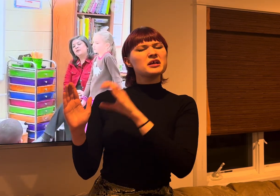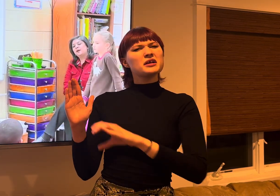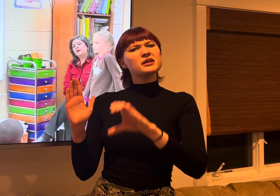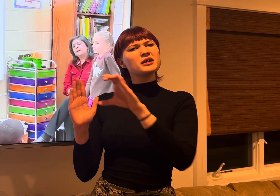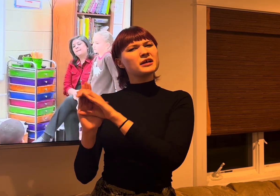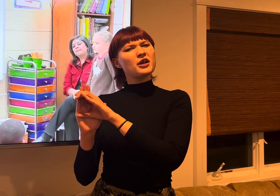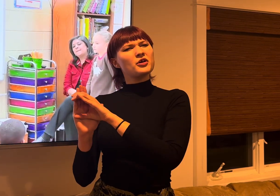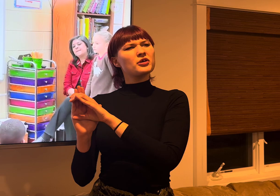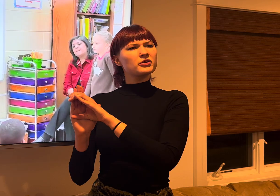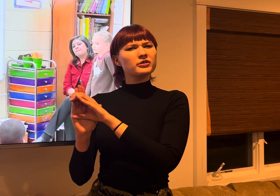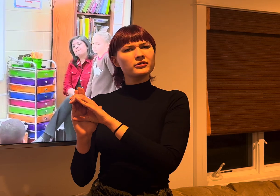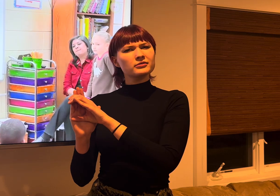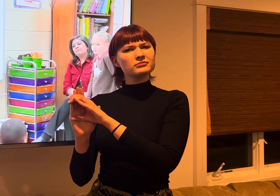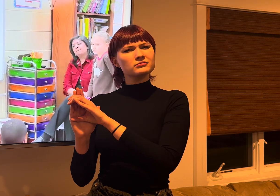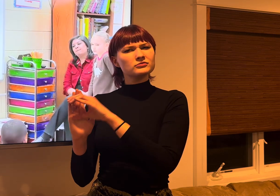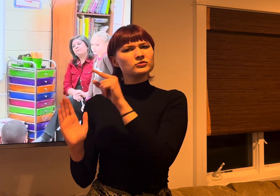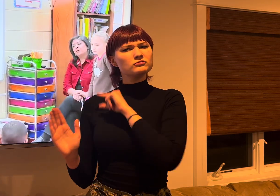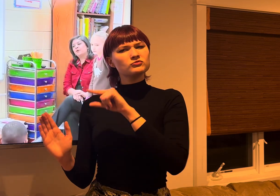What do you think?